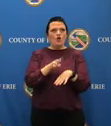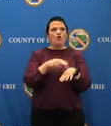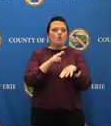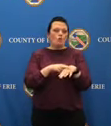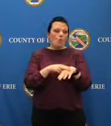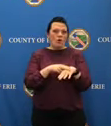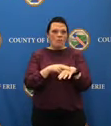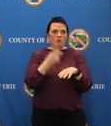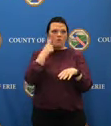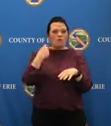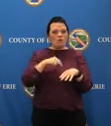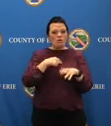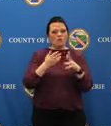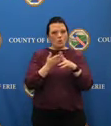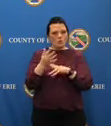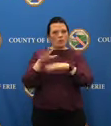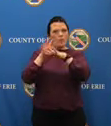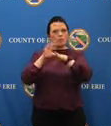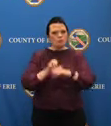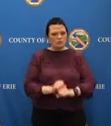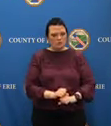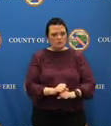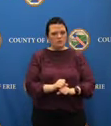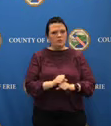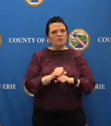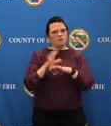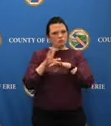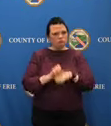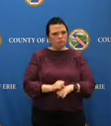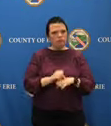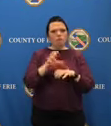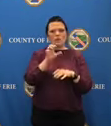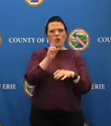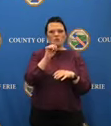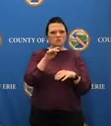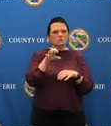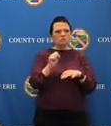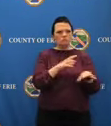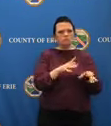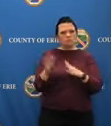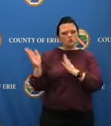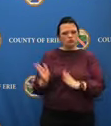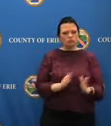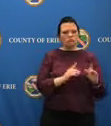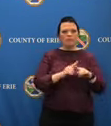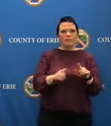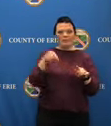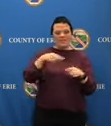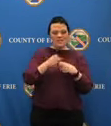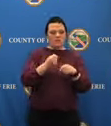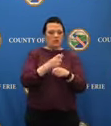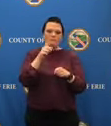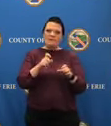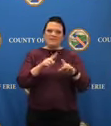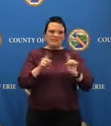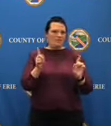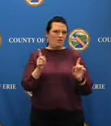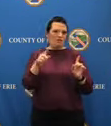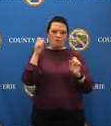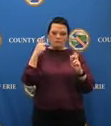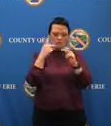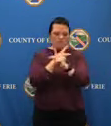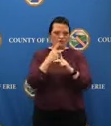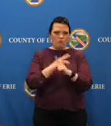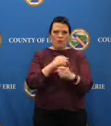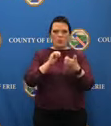us to go through the routines of our traditional customs. However, this year, we have to be a little different, and we have to figure